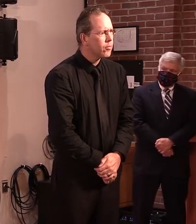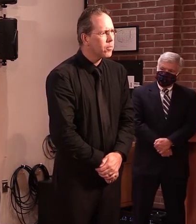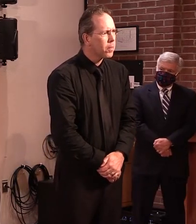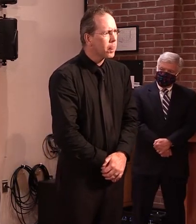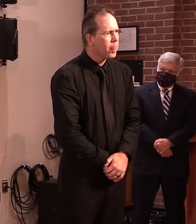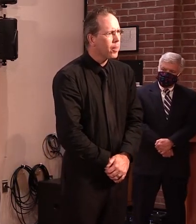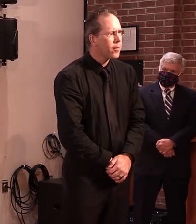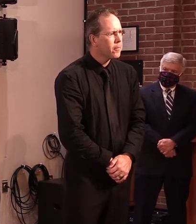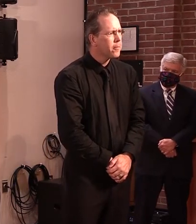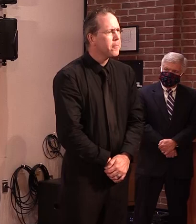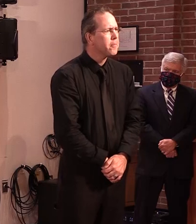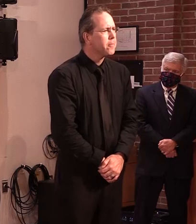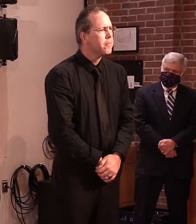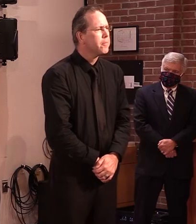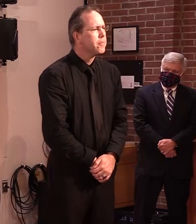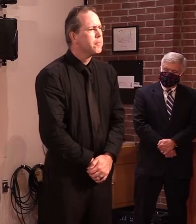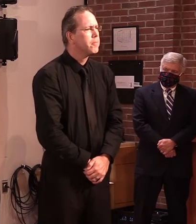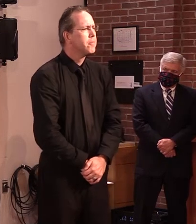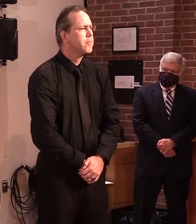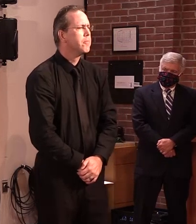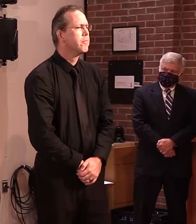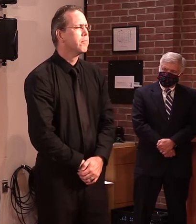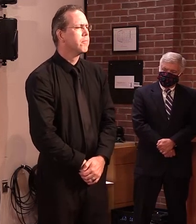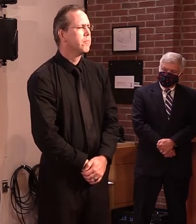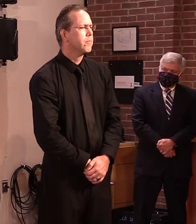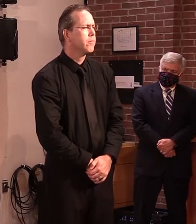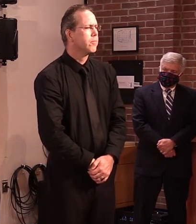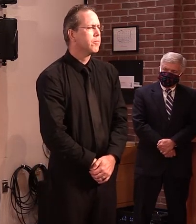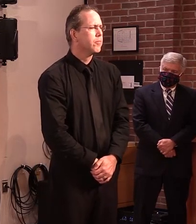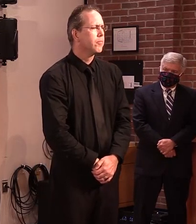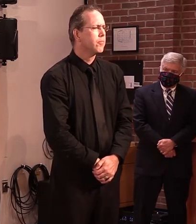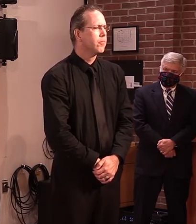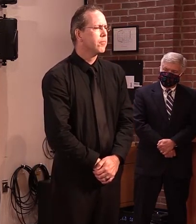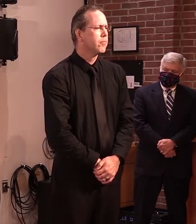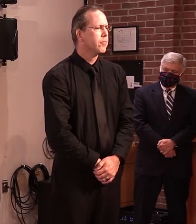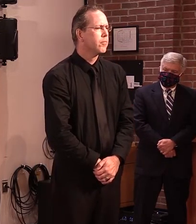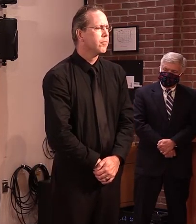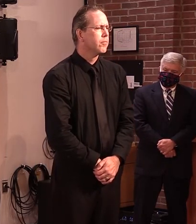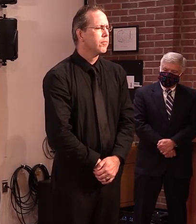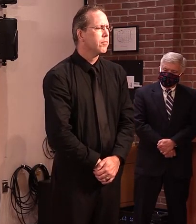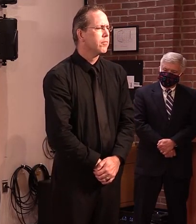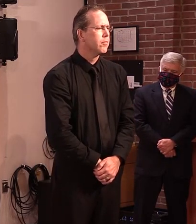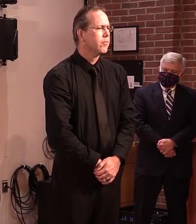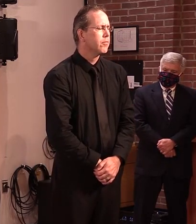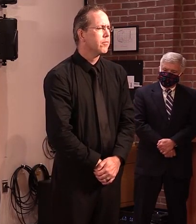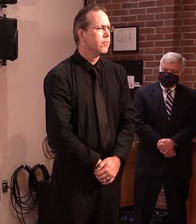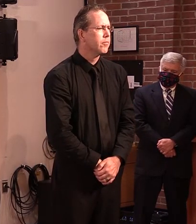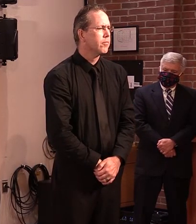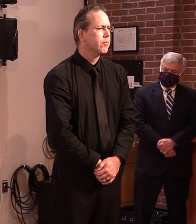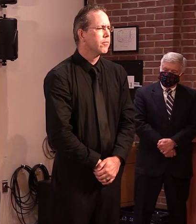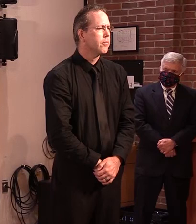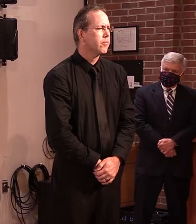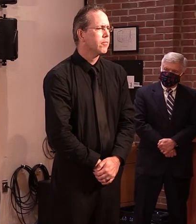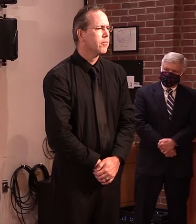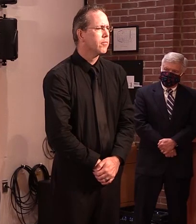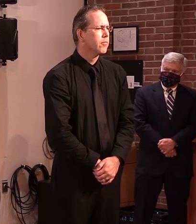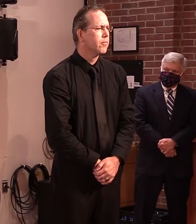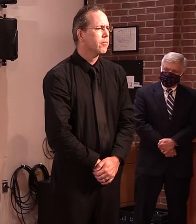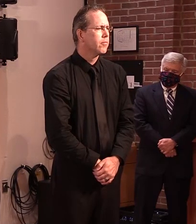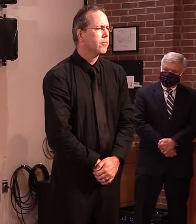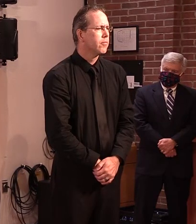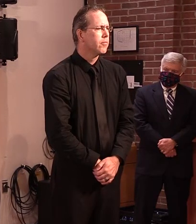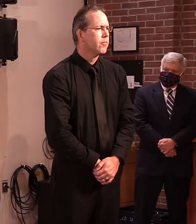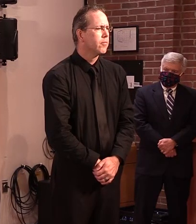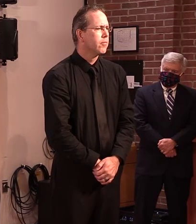Levine mentioned there were 23 close contacts. And I'm curious if masks and adequate social distancing protocols are followed